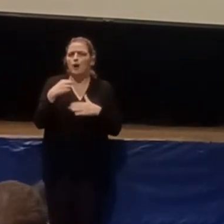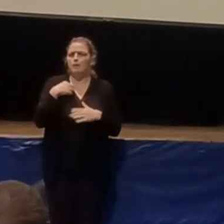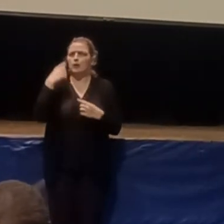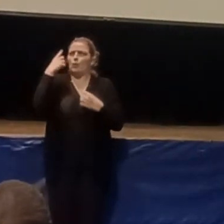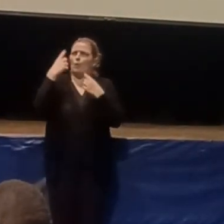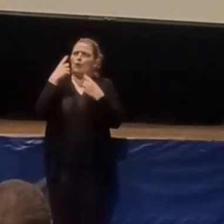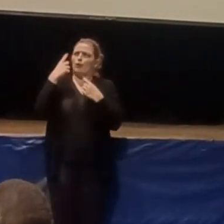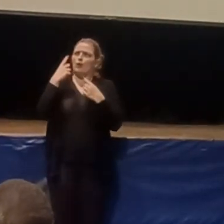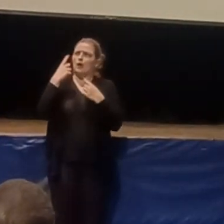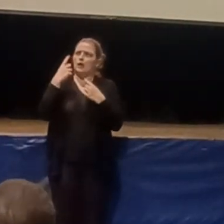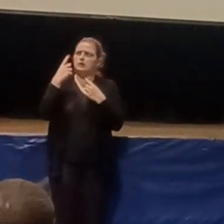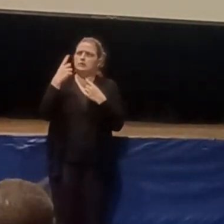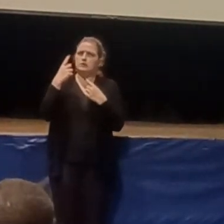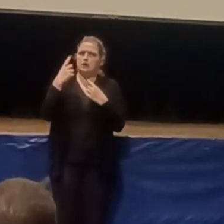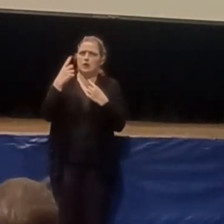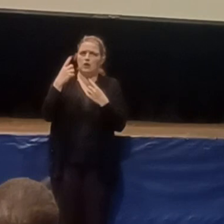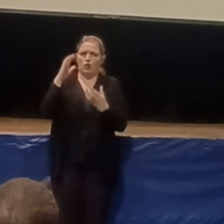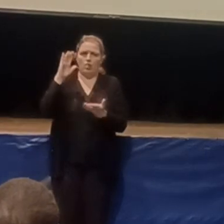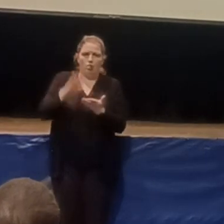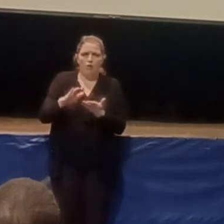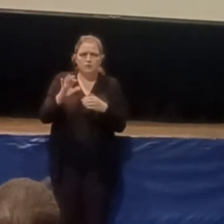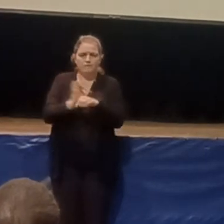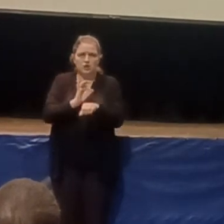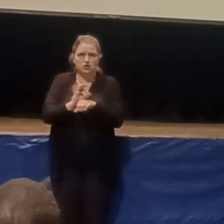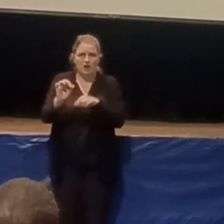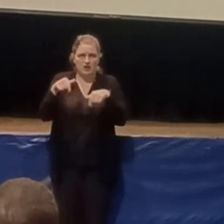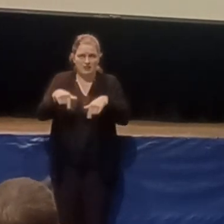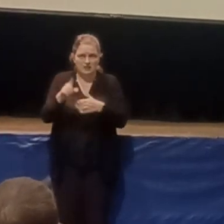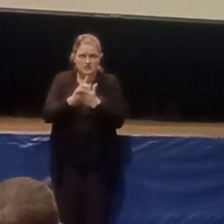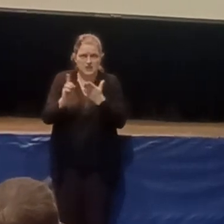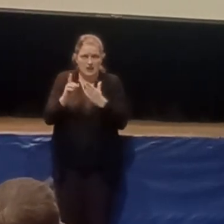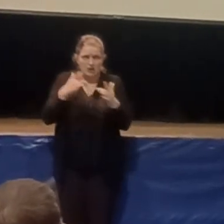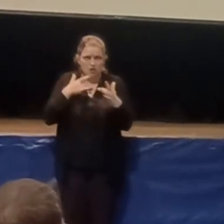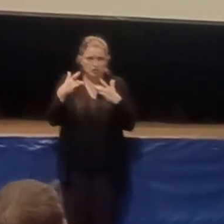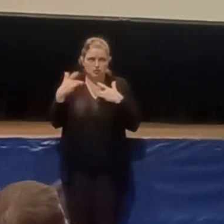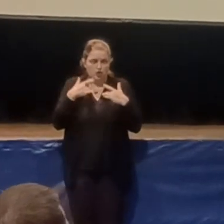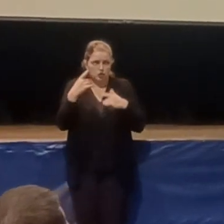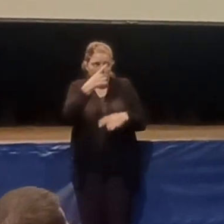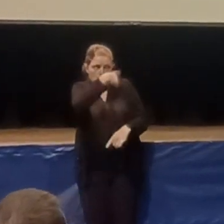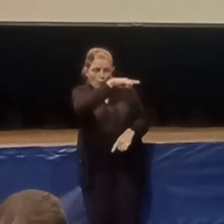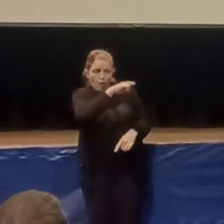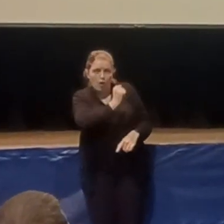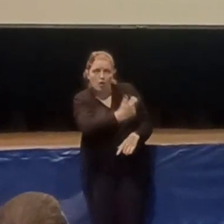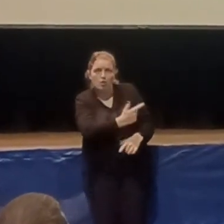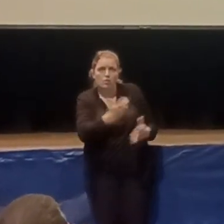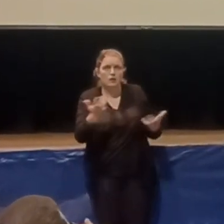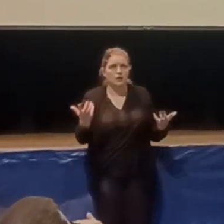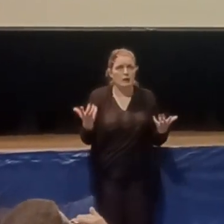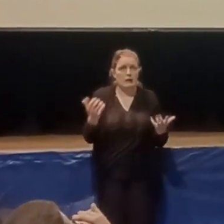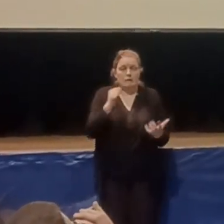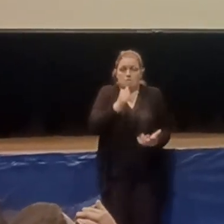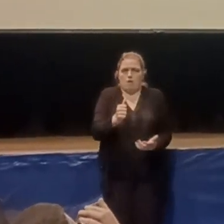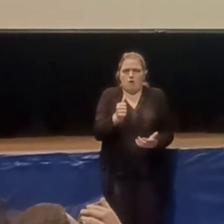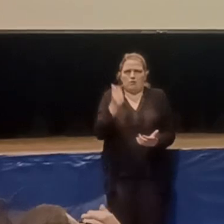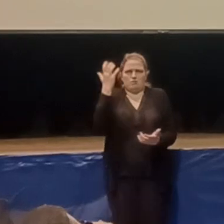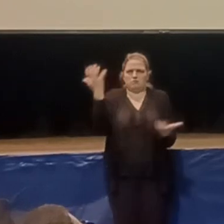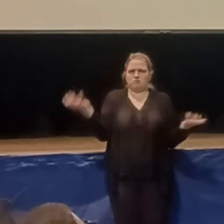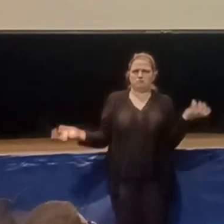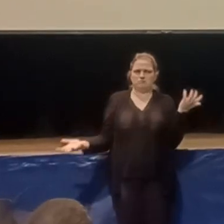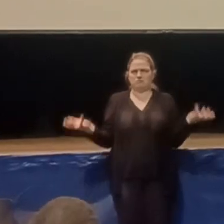wonder, is there a loss of functionality in the design that concerns you all? And if there's not,